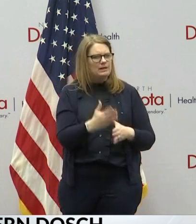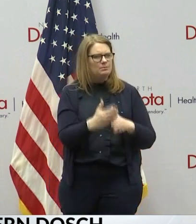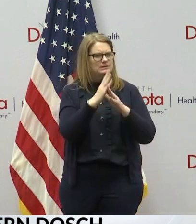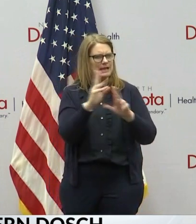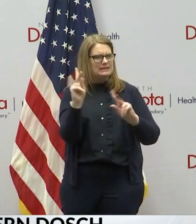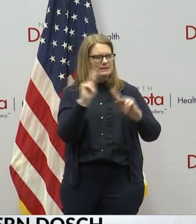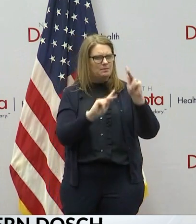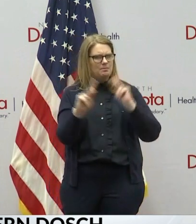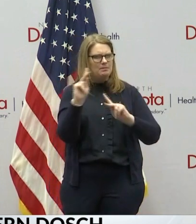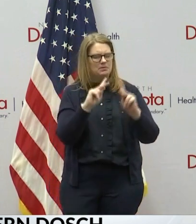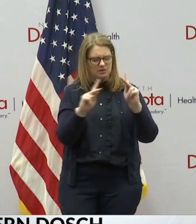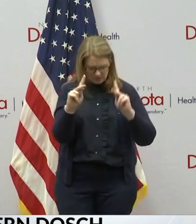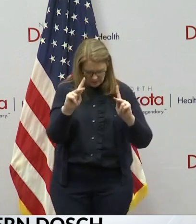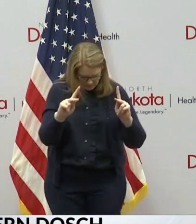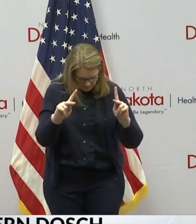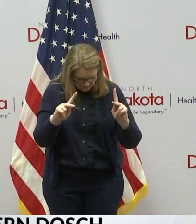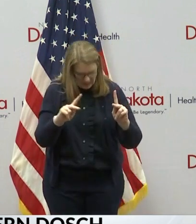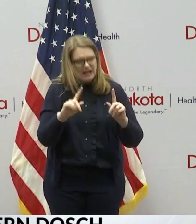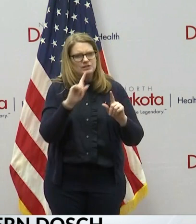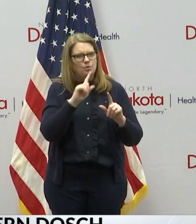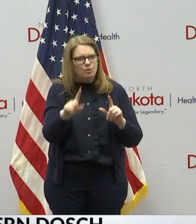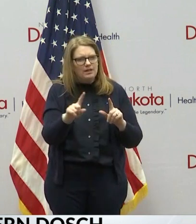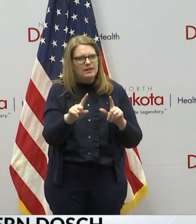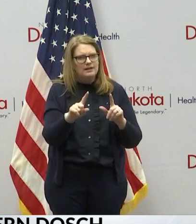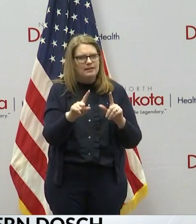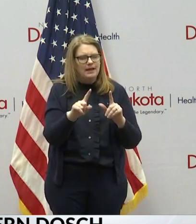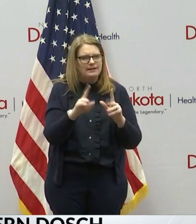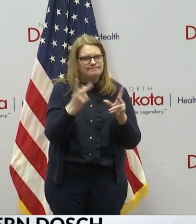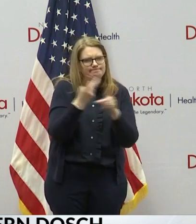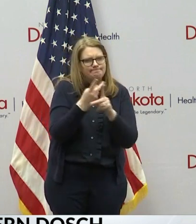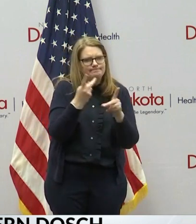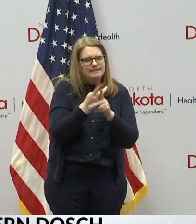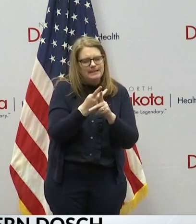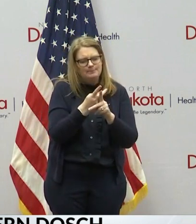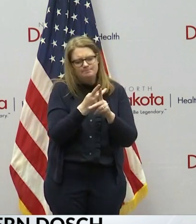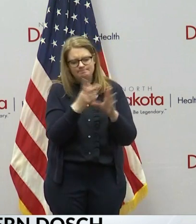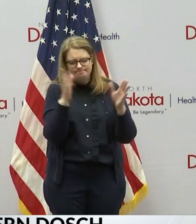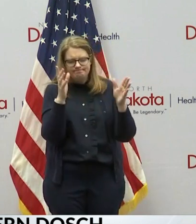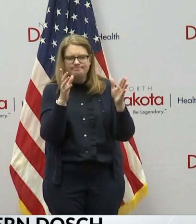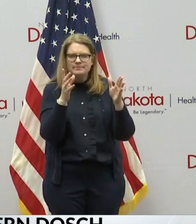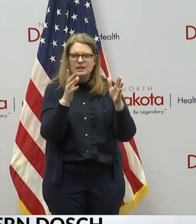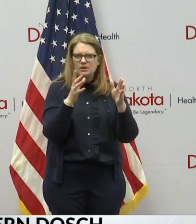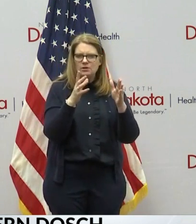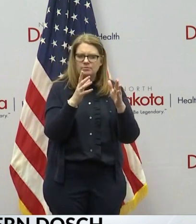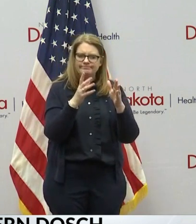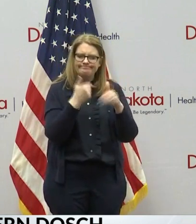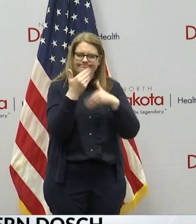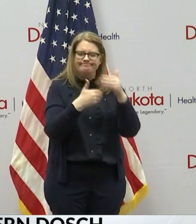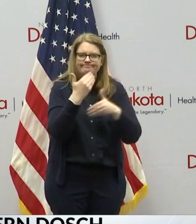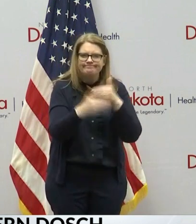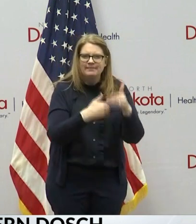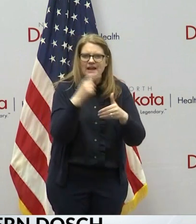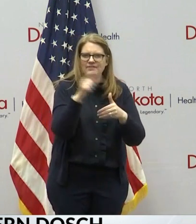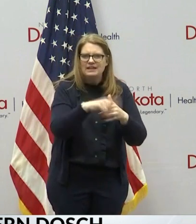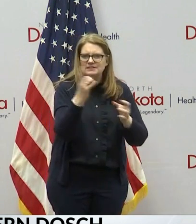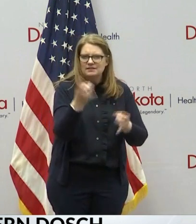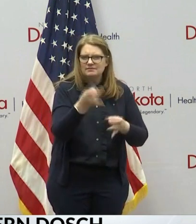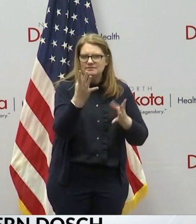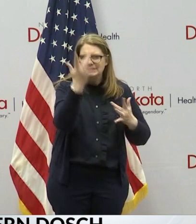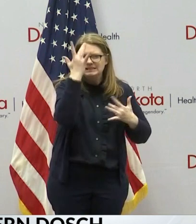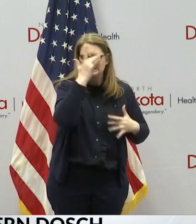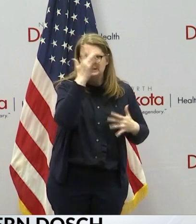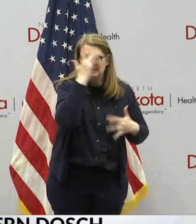of this vicious disease. But I'd like to talk just a little bit about the contact tracers.